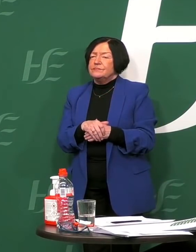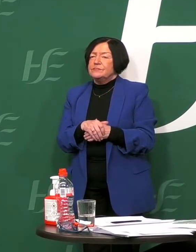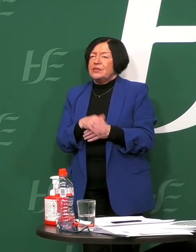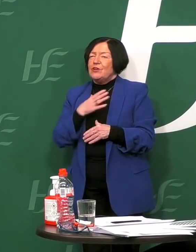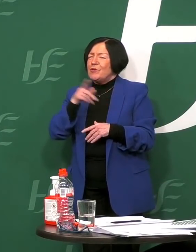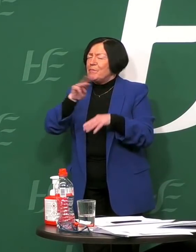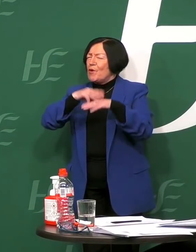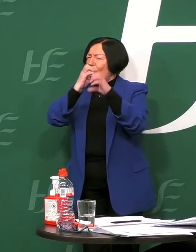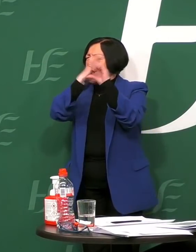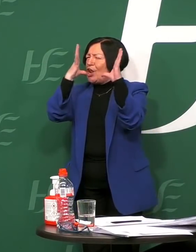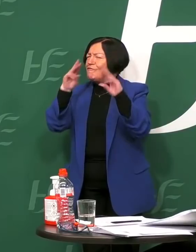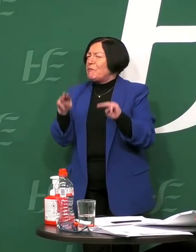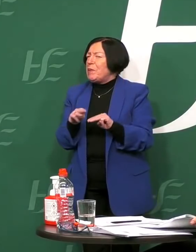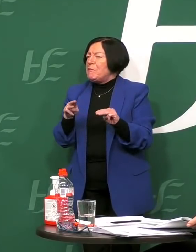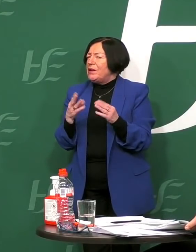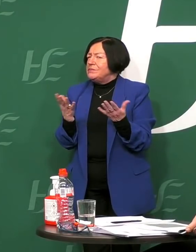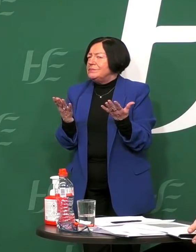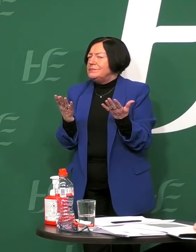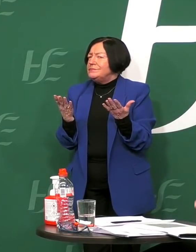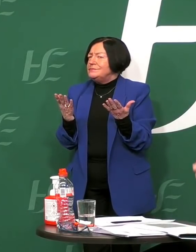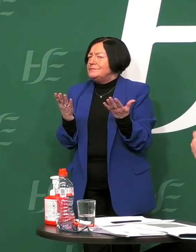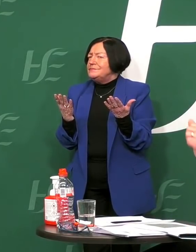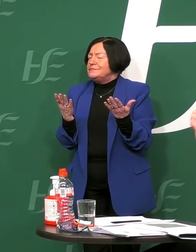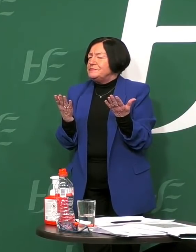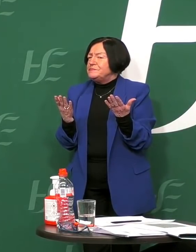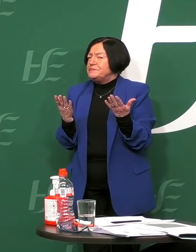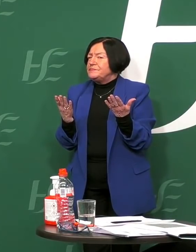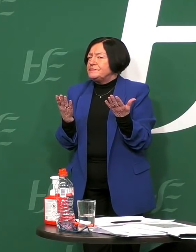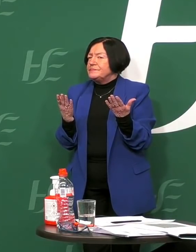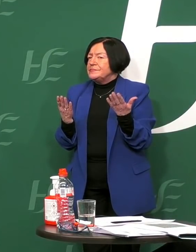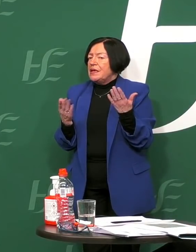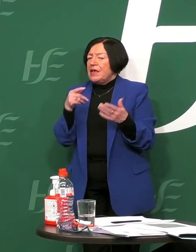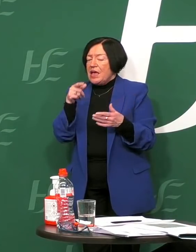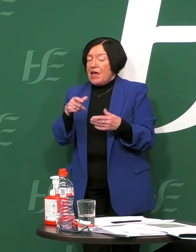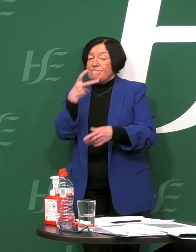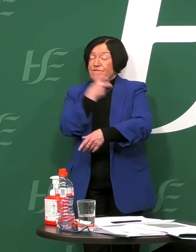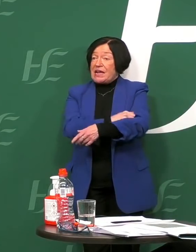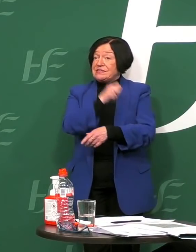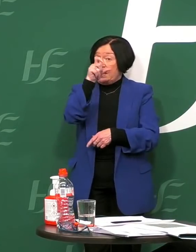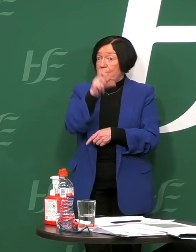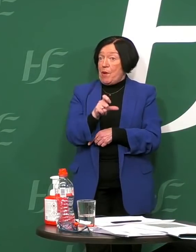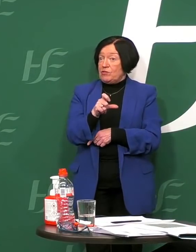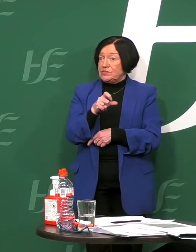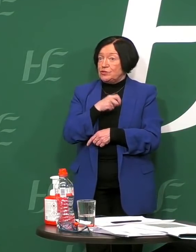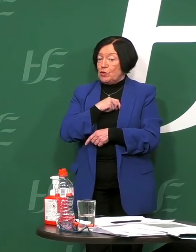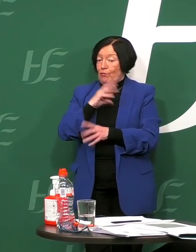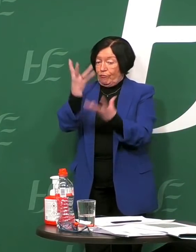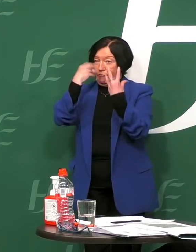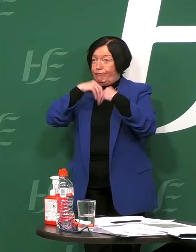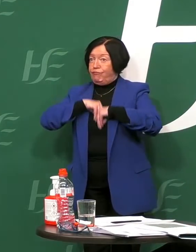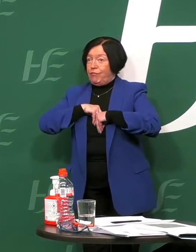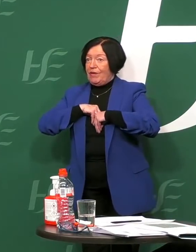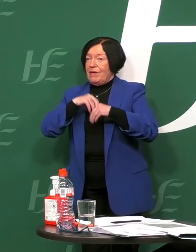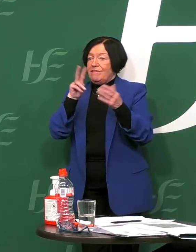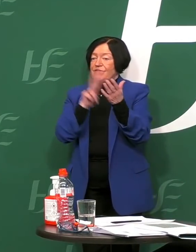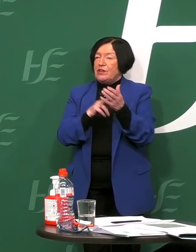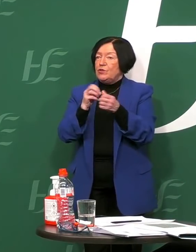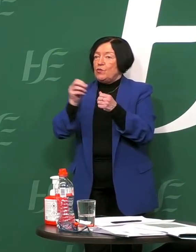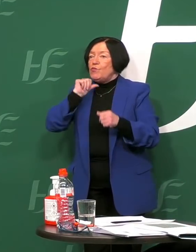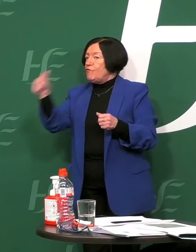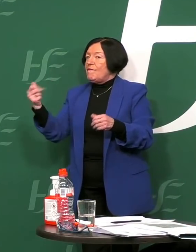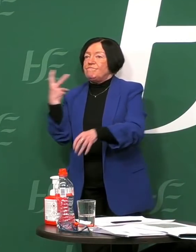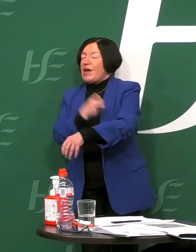make that a bit clearer for people, I suppose, how likely is a vaccinated person to contract COVID versus an unvaccinated